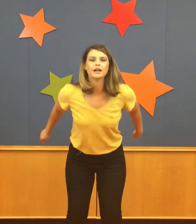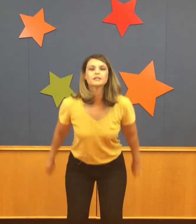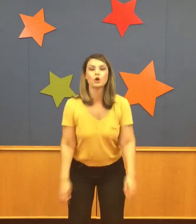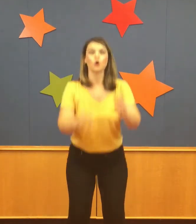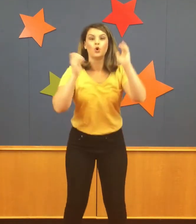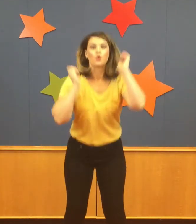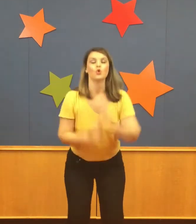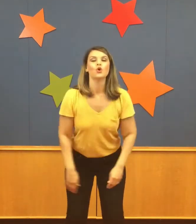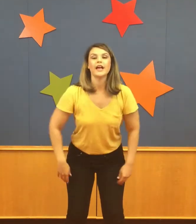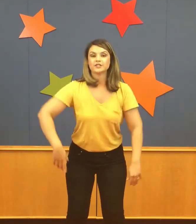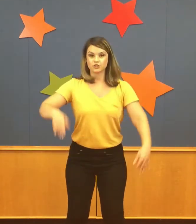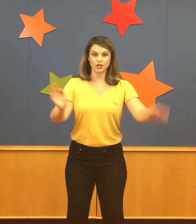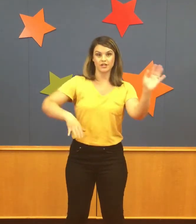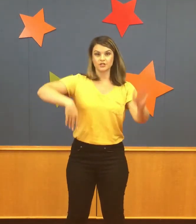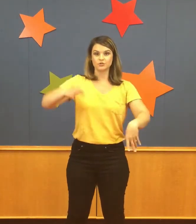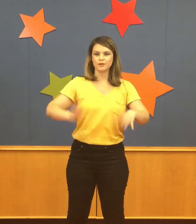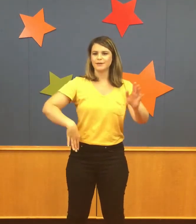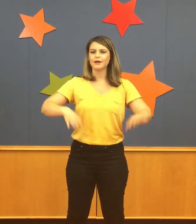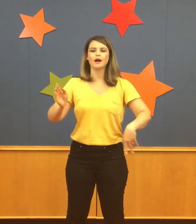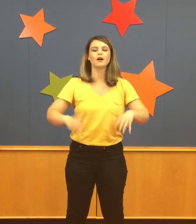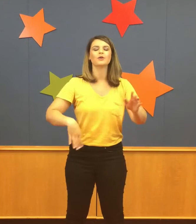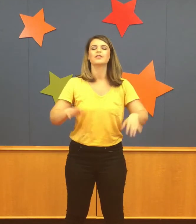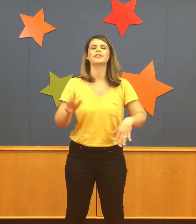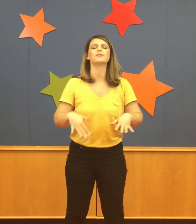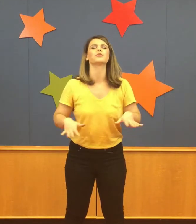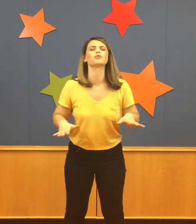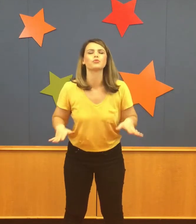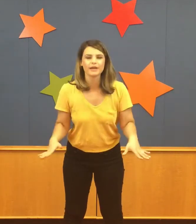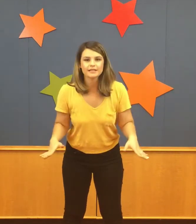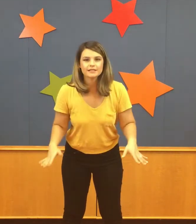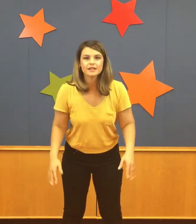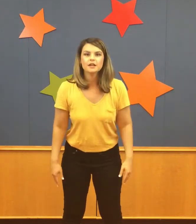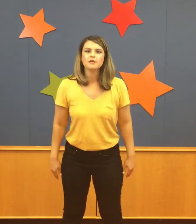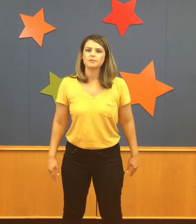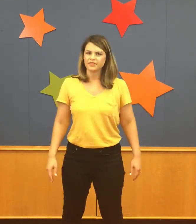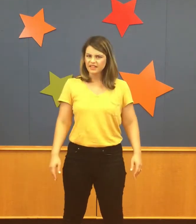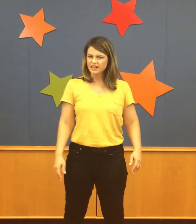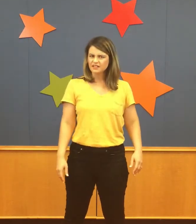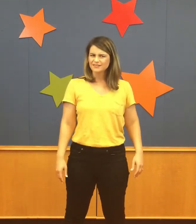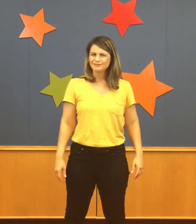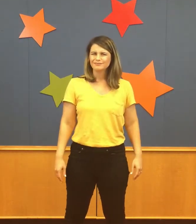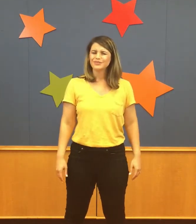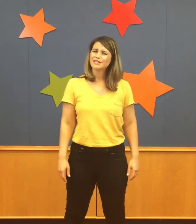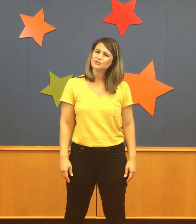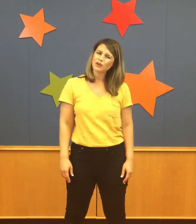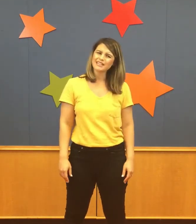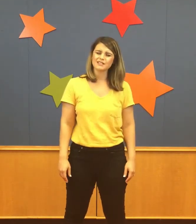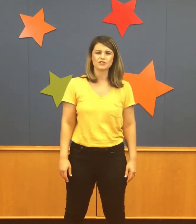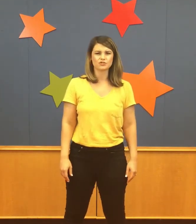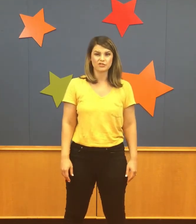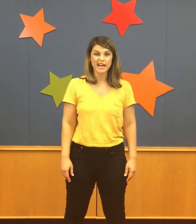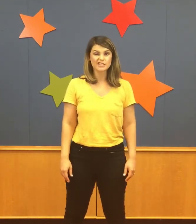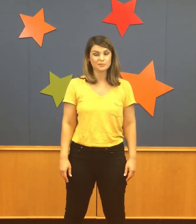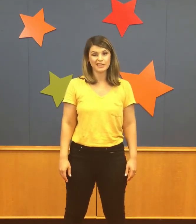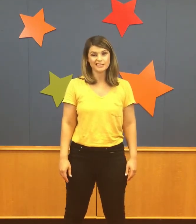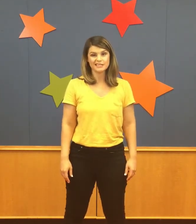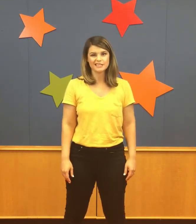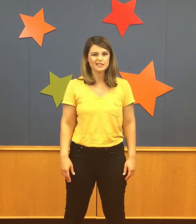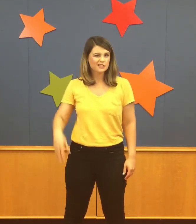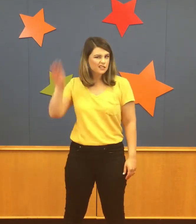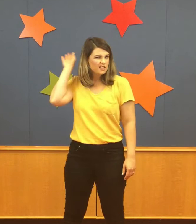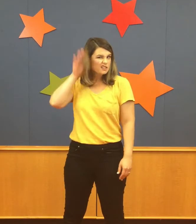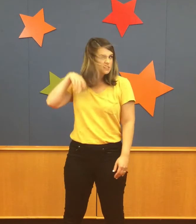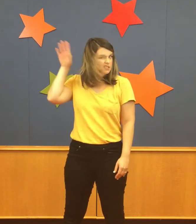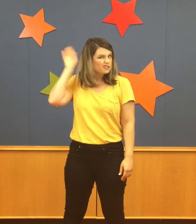in the pond, and started swimming. Oh, they were great. But then, when he tried to scratch behind